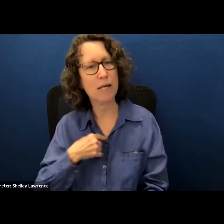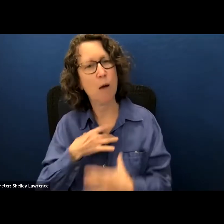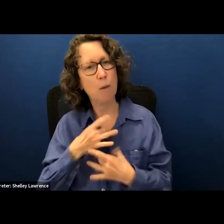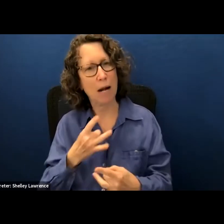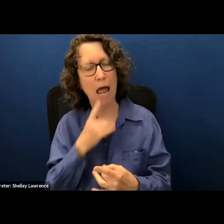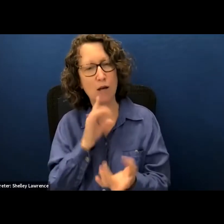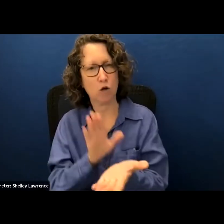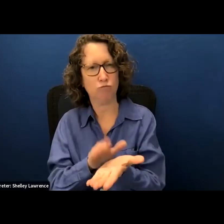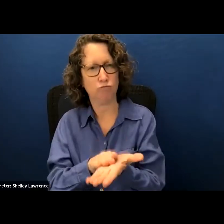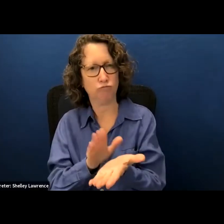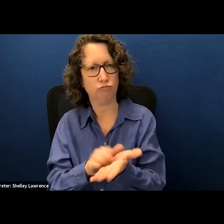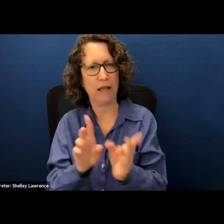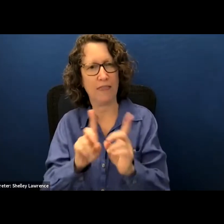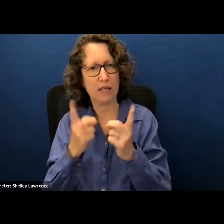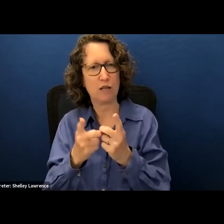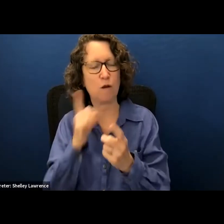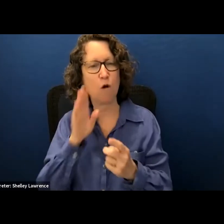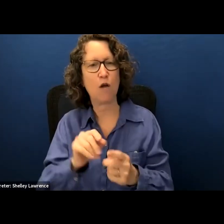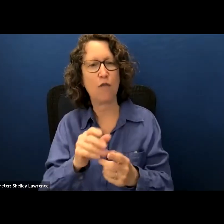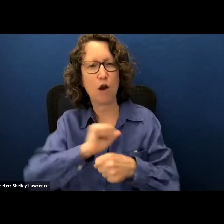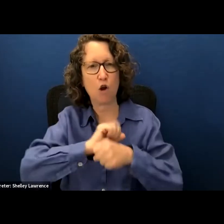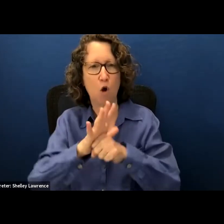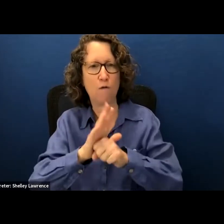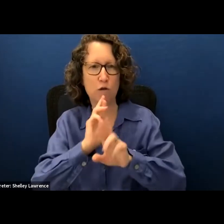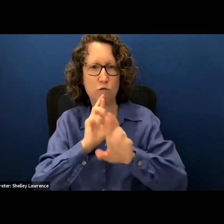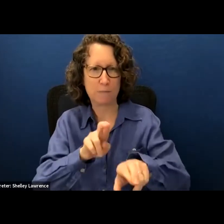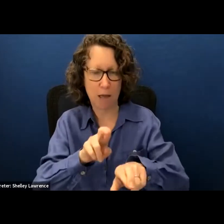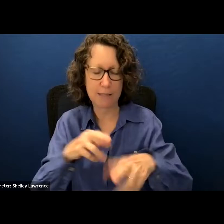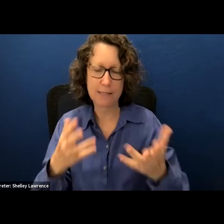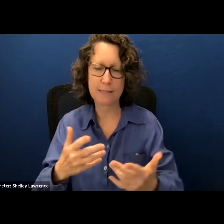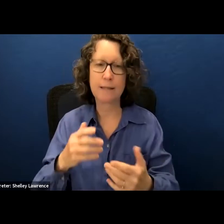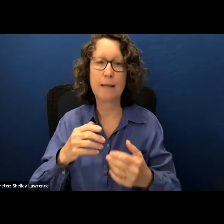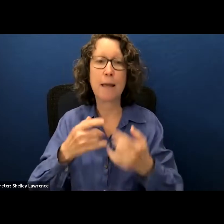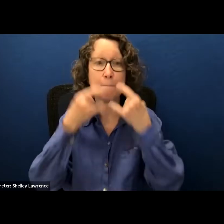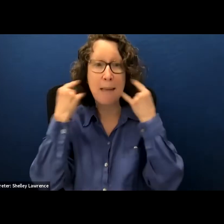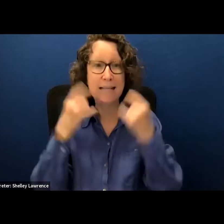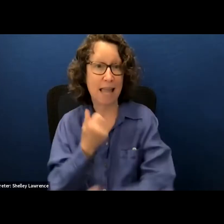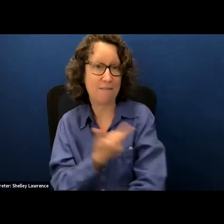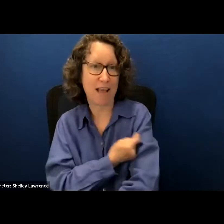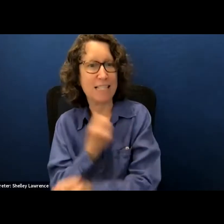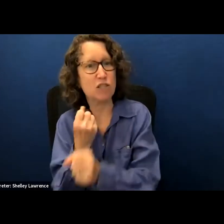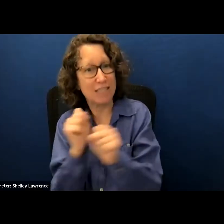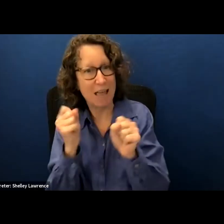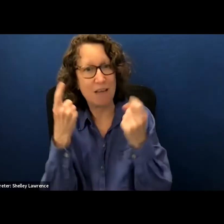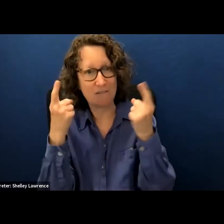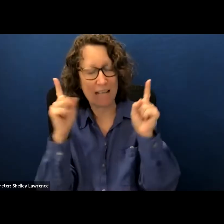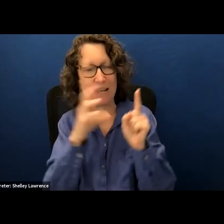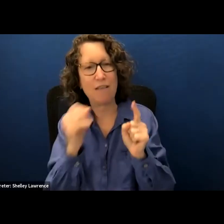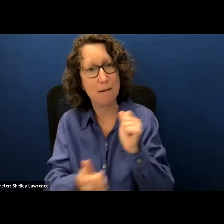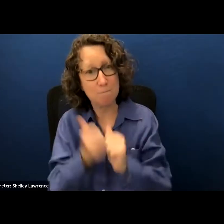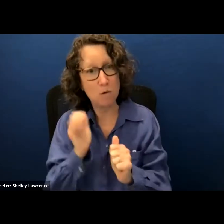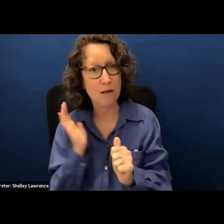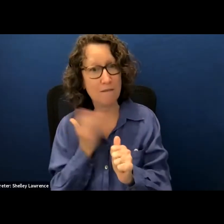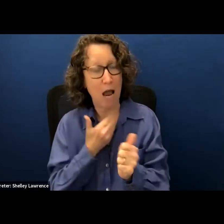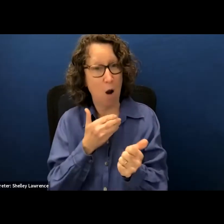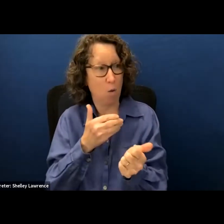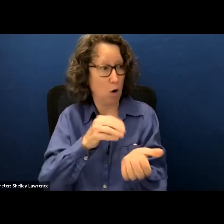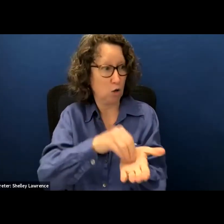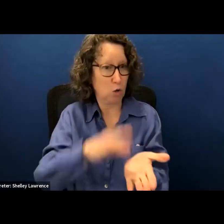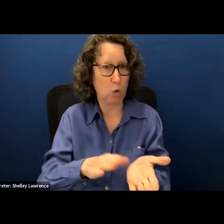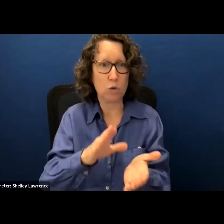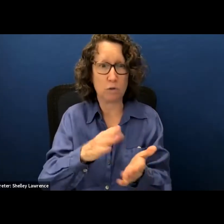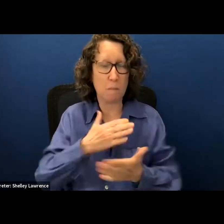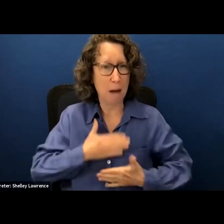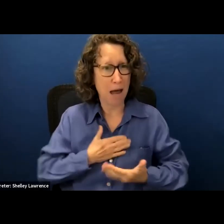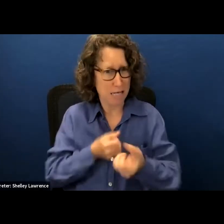to commend the district for their COVID response. Masks and vaccines are safe and effective, and the majority of my school's student body is in